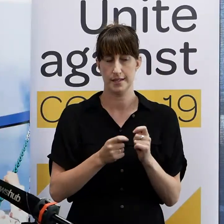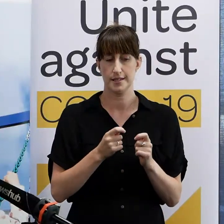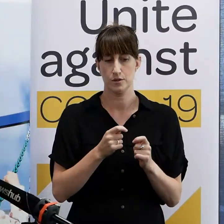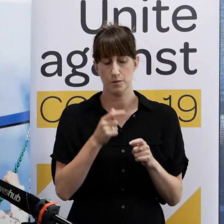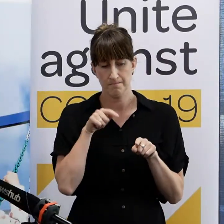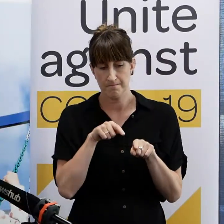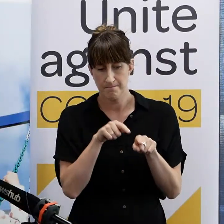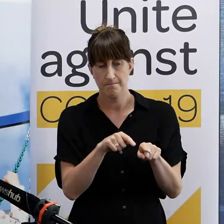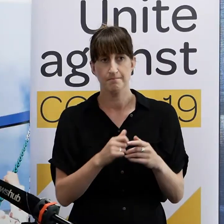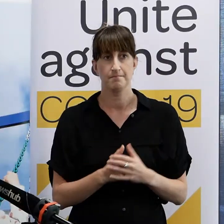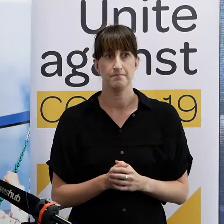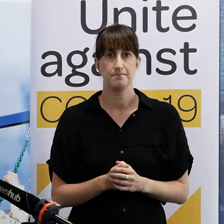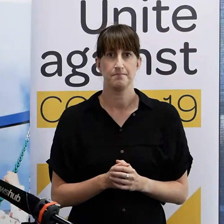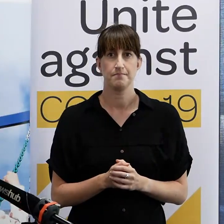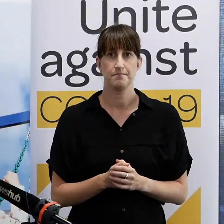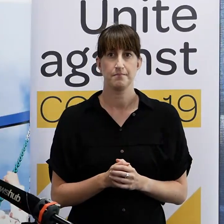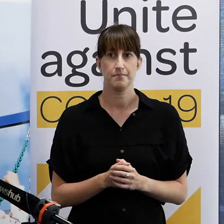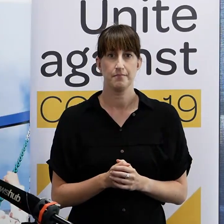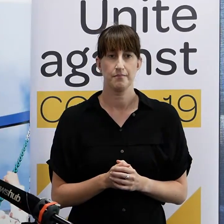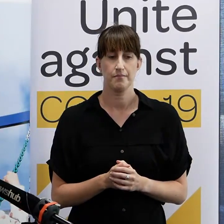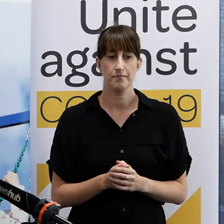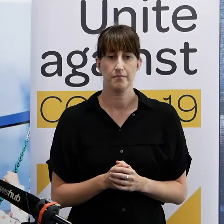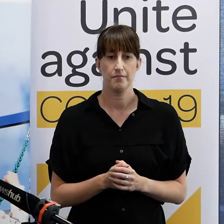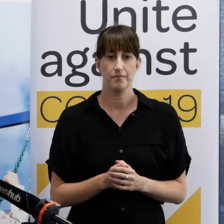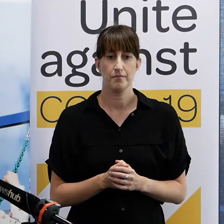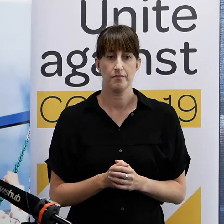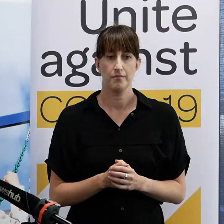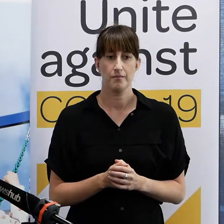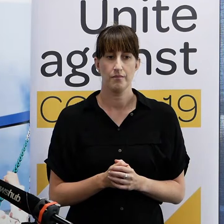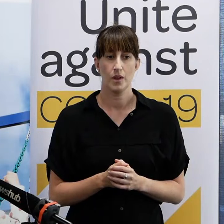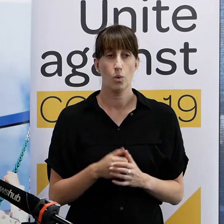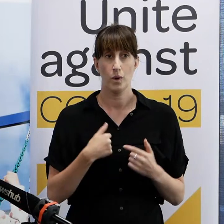The results of some other tests will come in